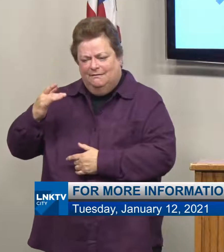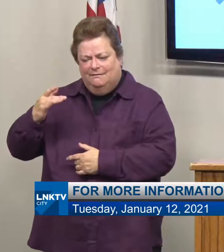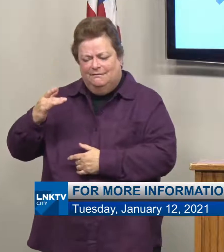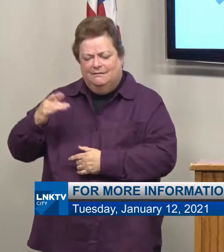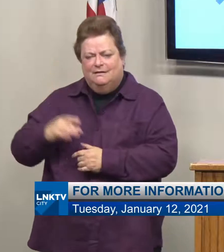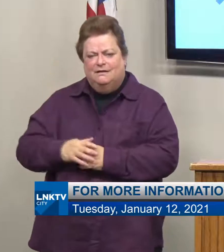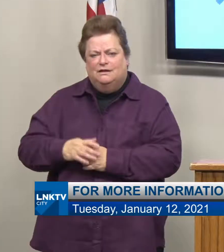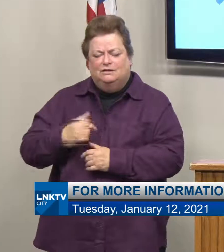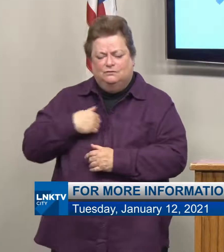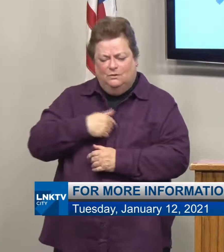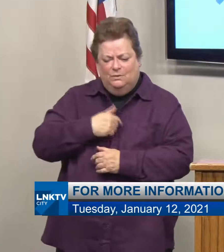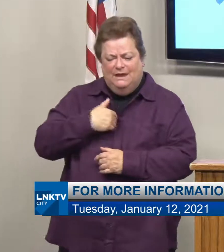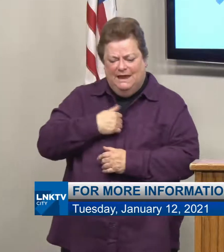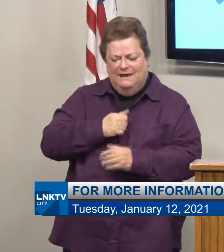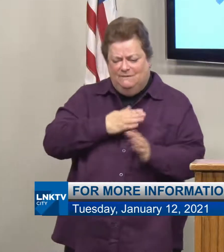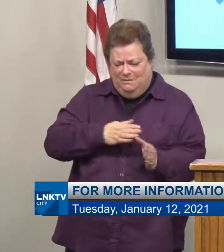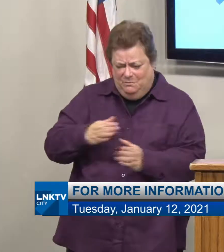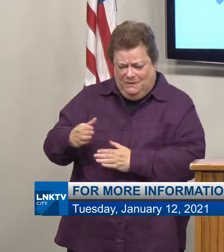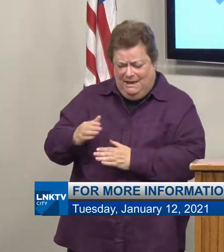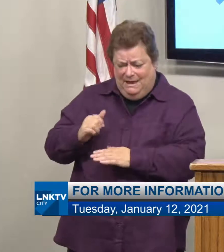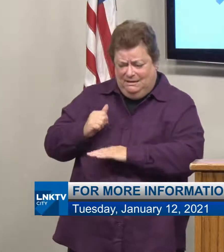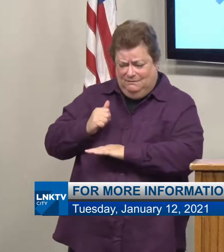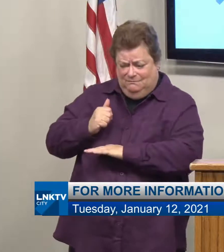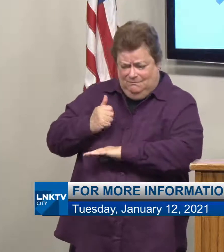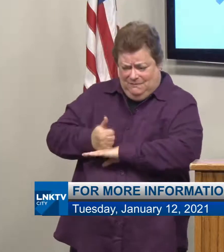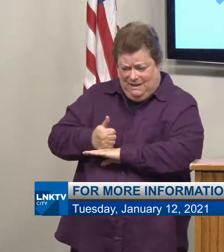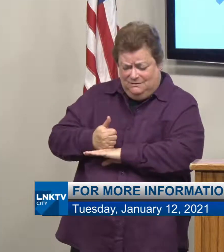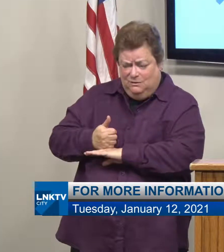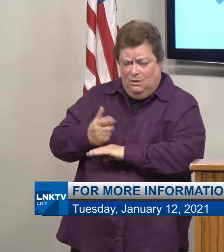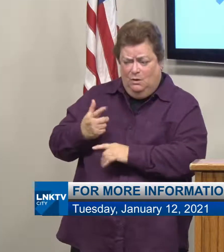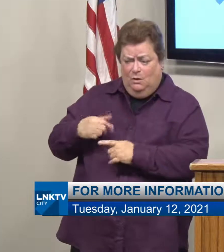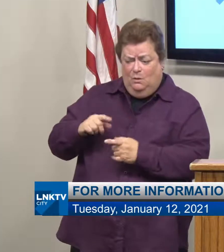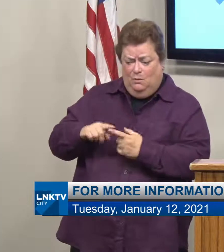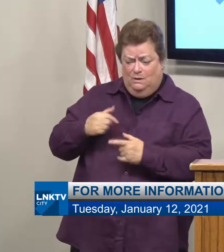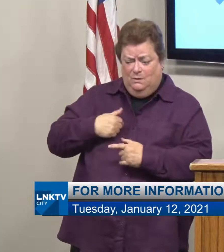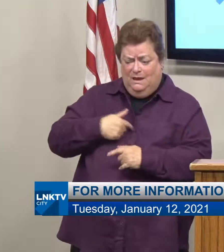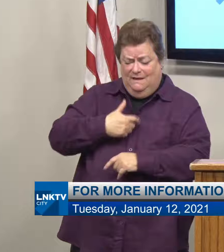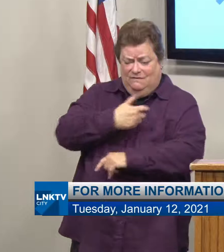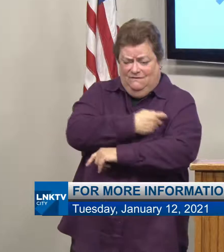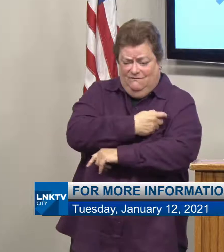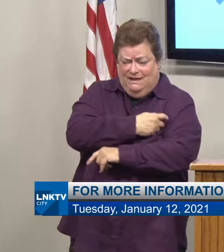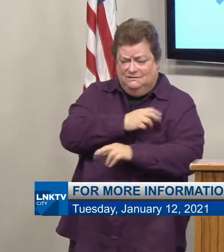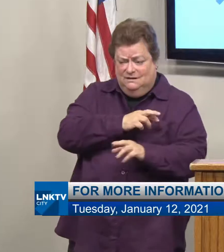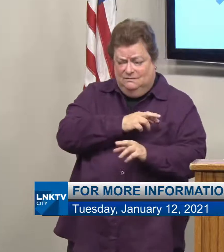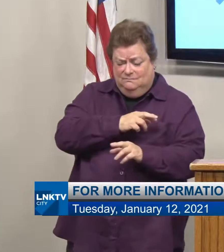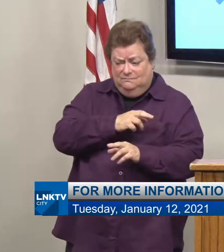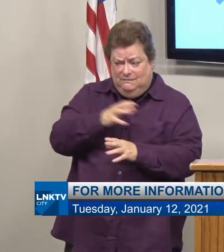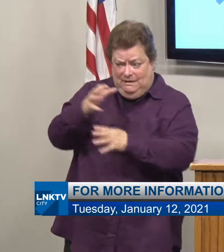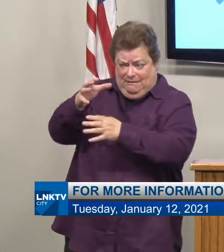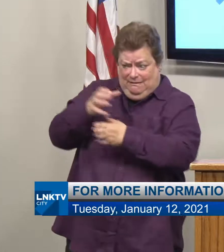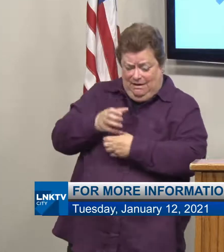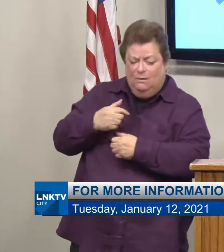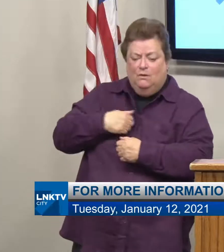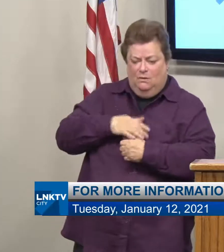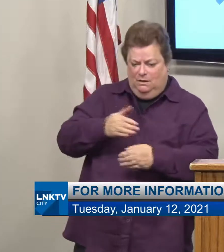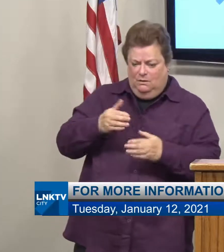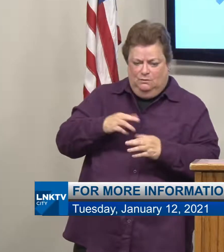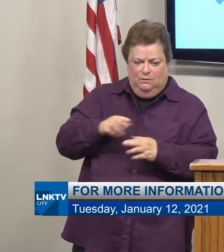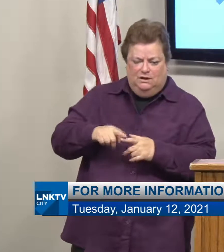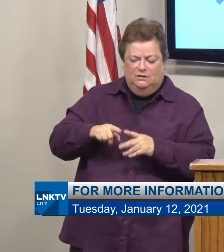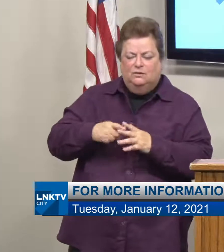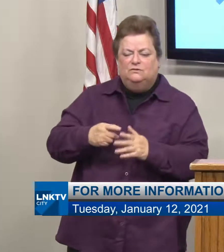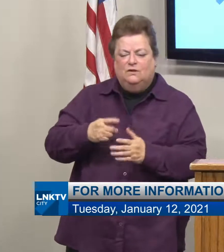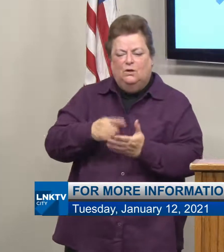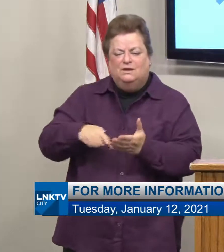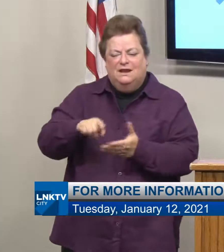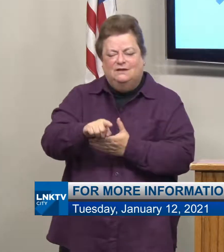place, and we plan to be ready as soon as we have vaccine available. We're also working, we'll update you next week